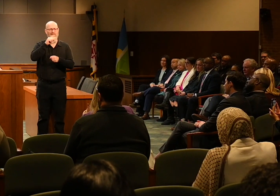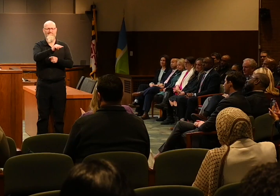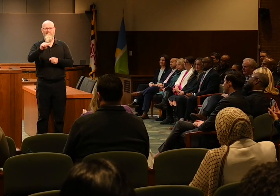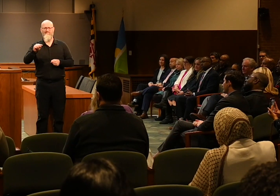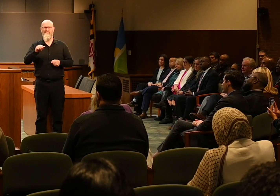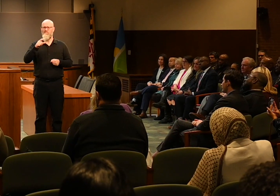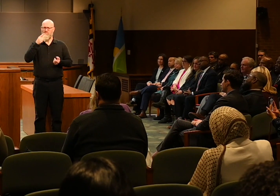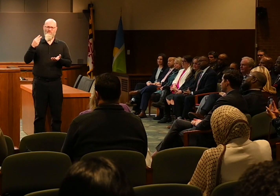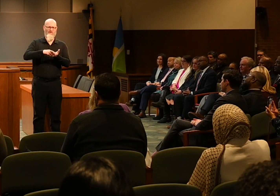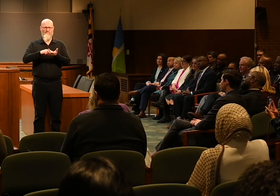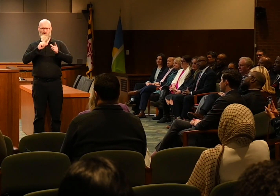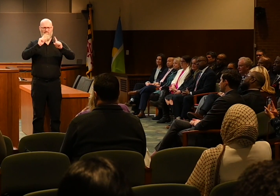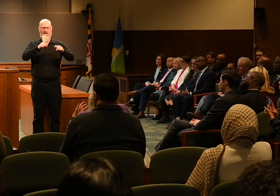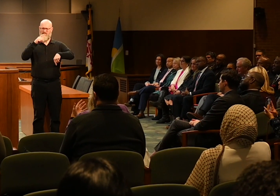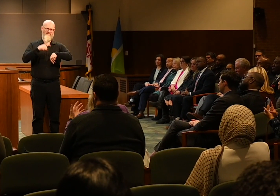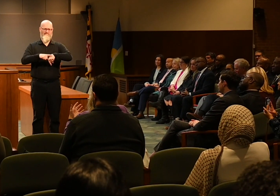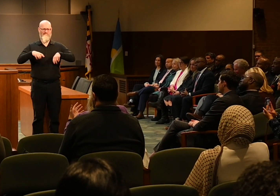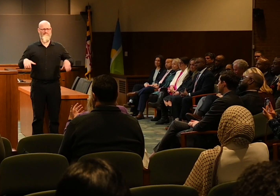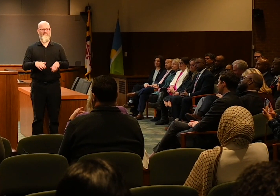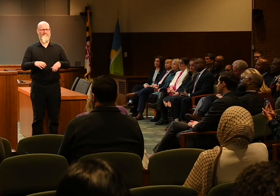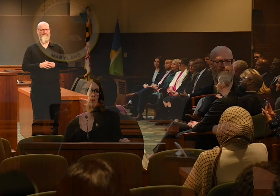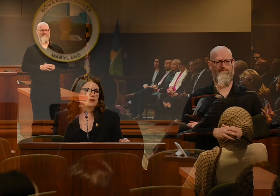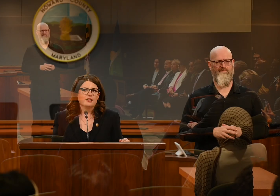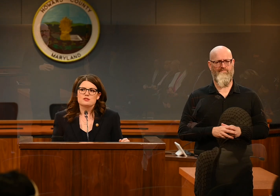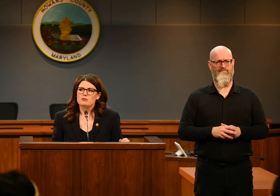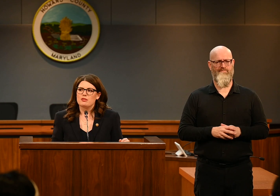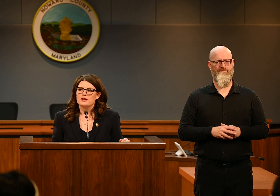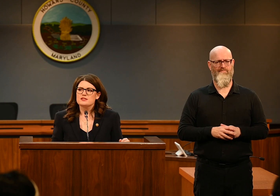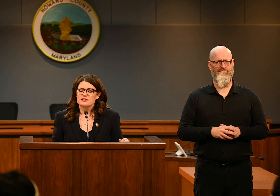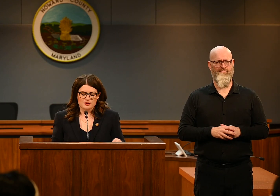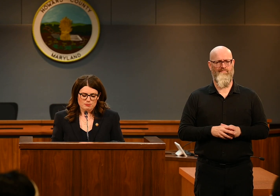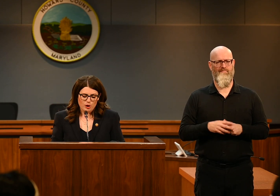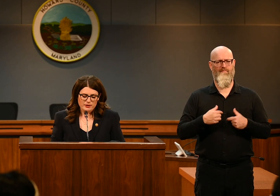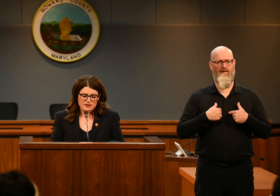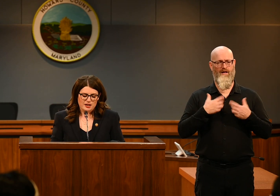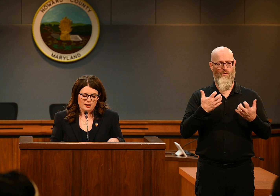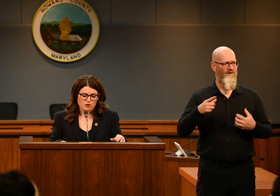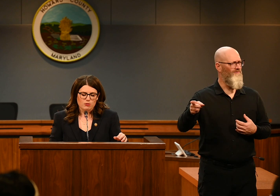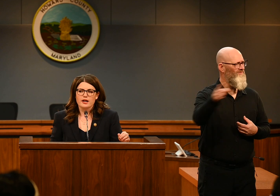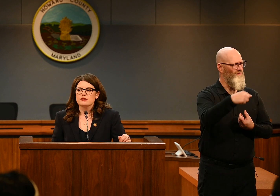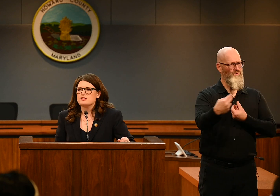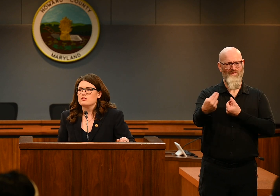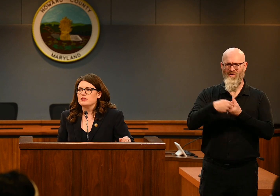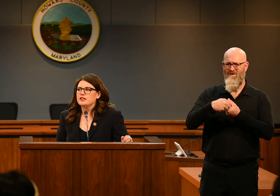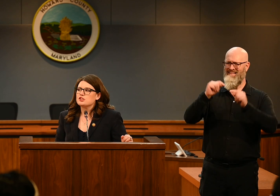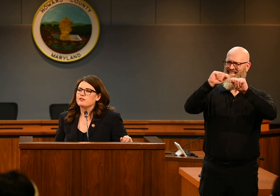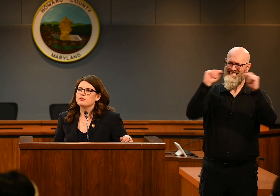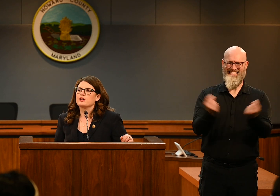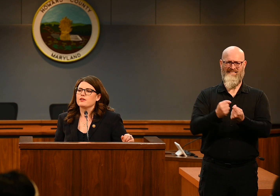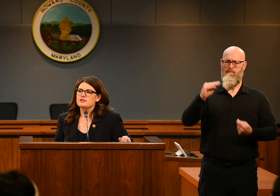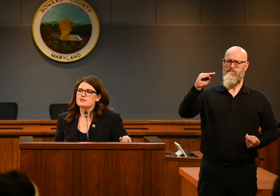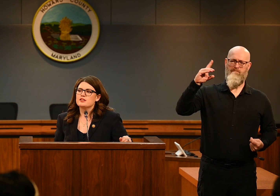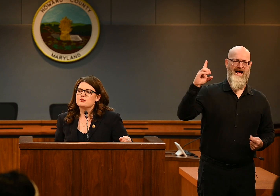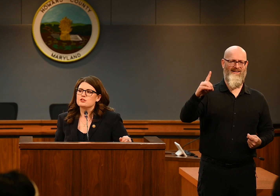what Team Maryland is to every single person in this room, because this moment in time requires each and